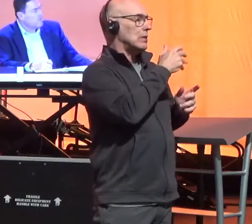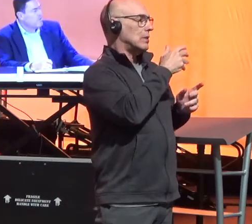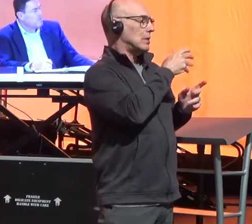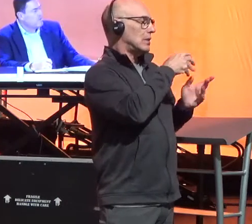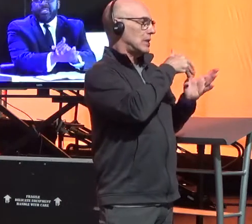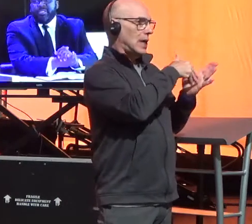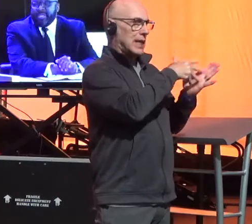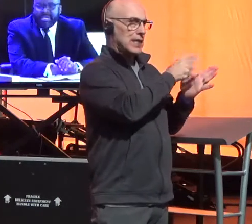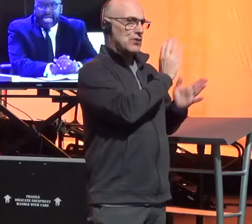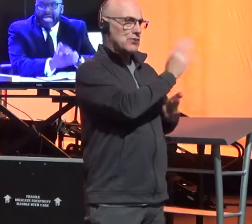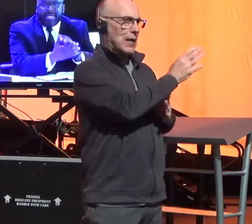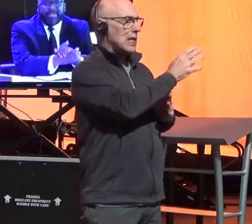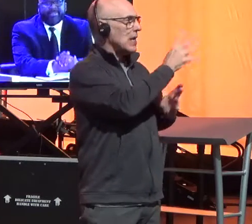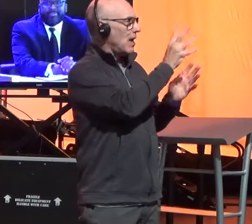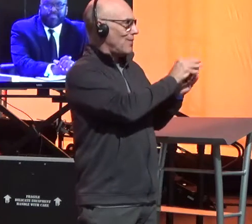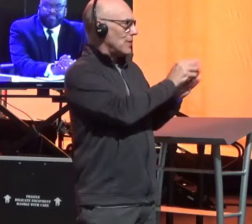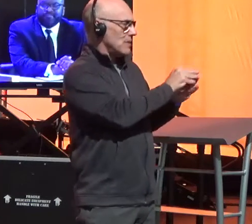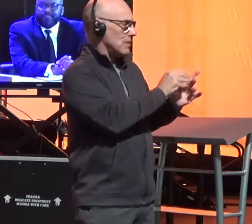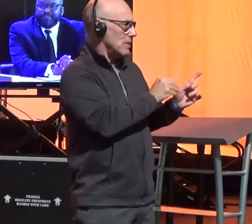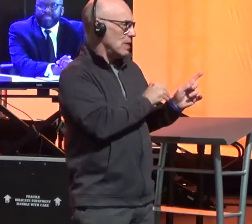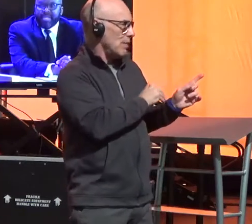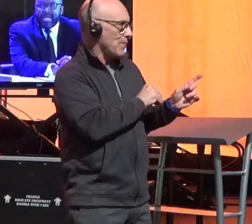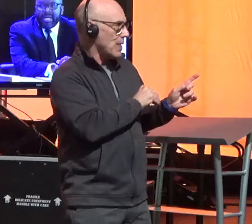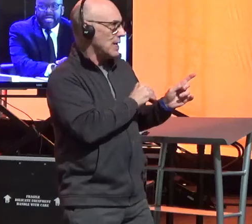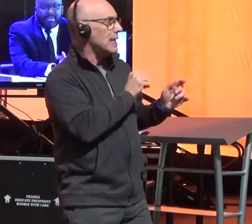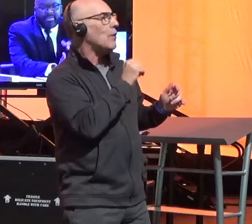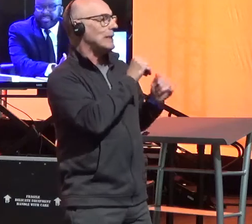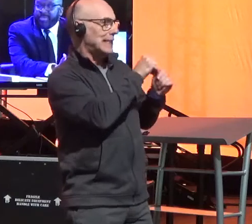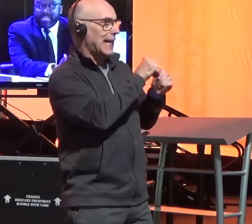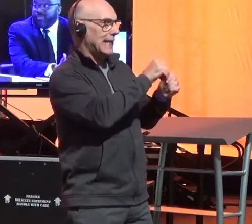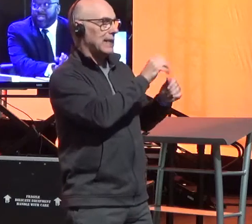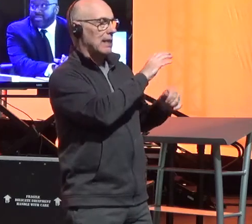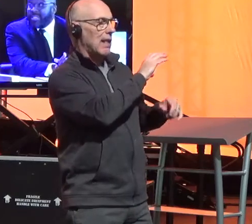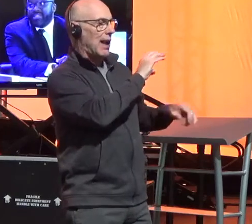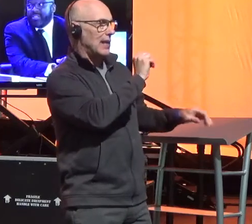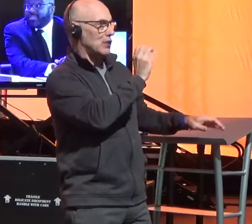Yeah, I was a pastor in Los Angeles in